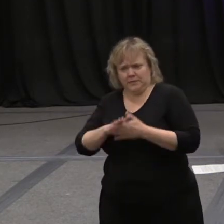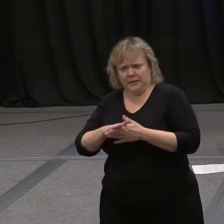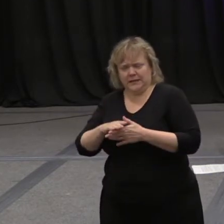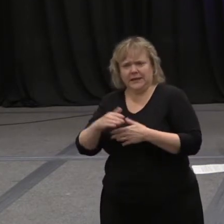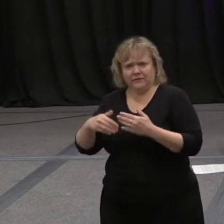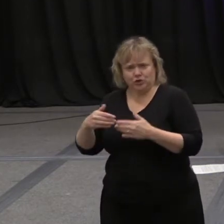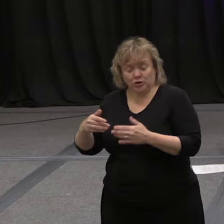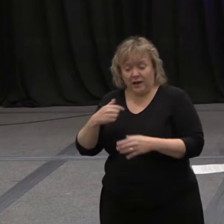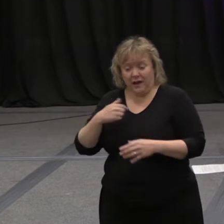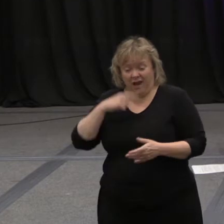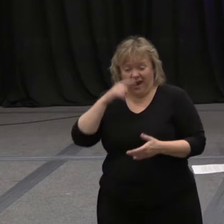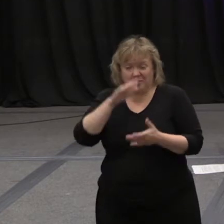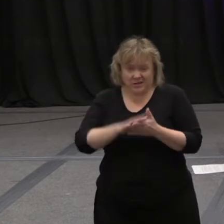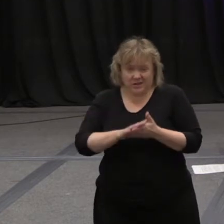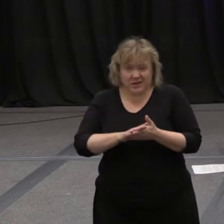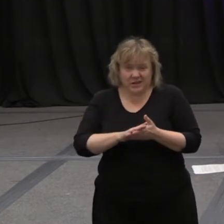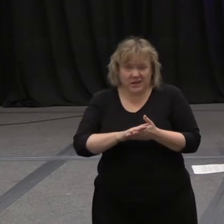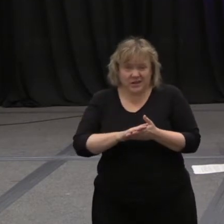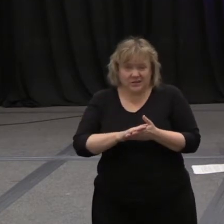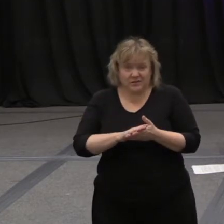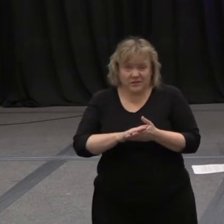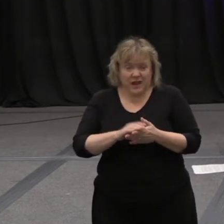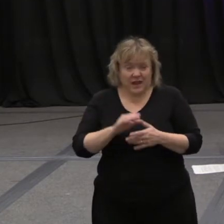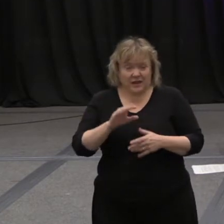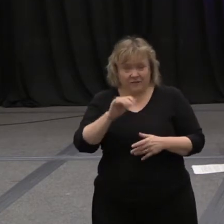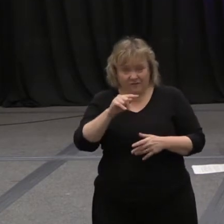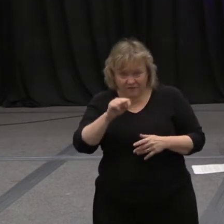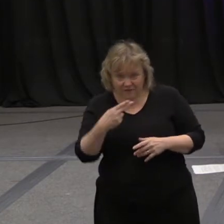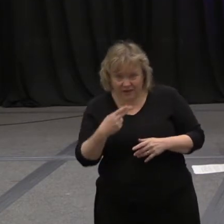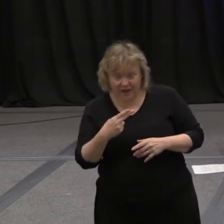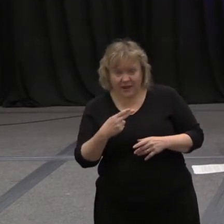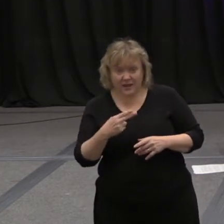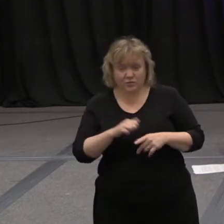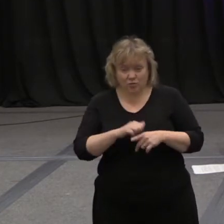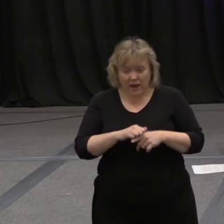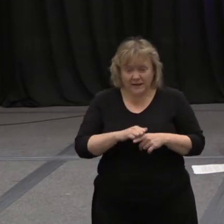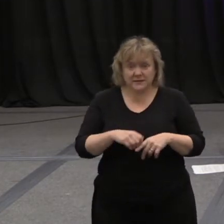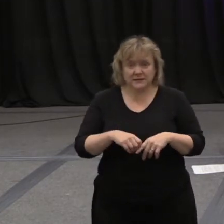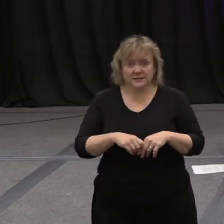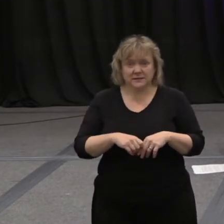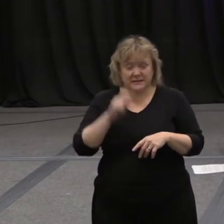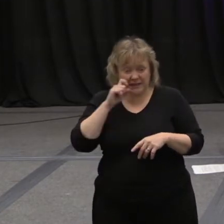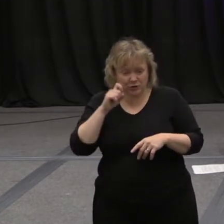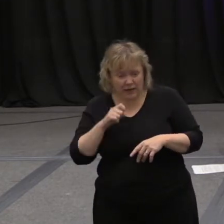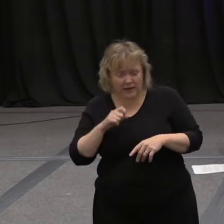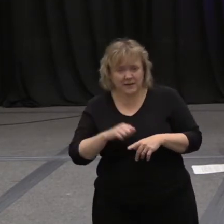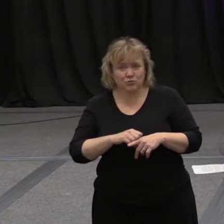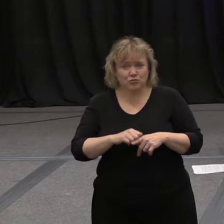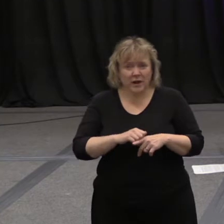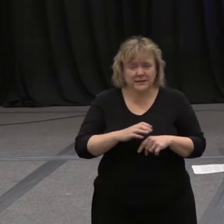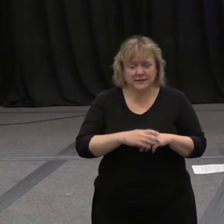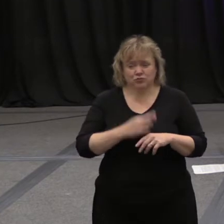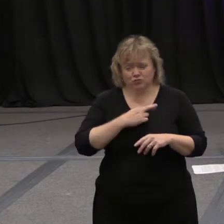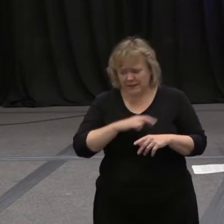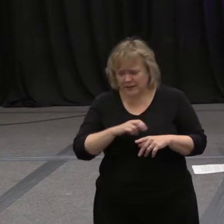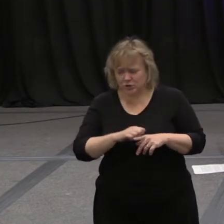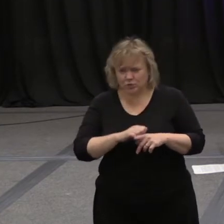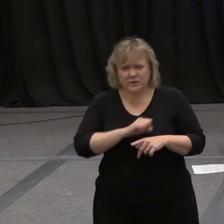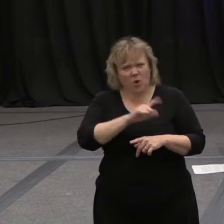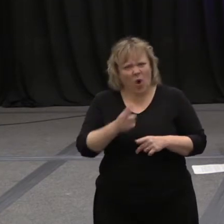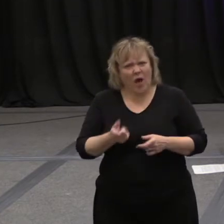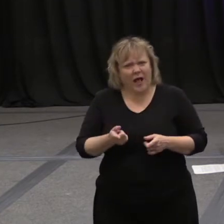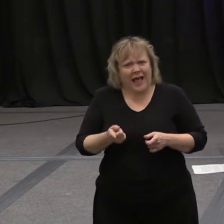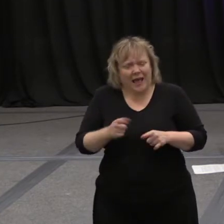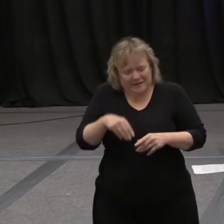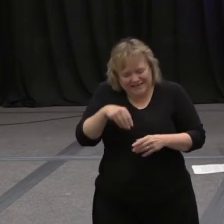experience happens in community, and it really needs to happen in community. However, how we get to that community and find a community that's meaningful to us